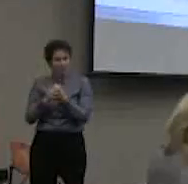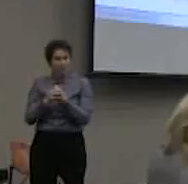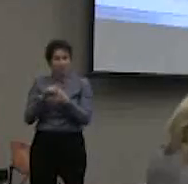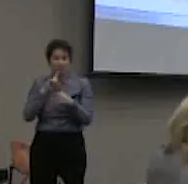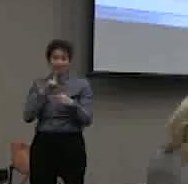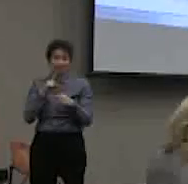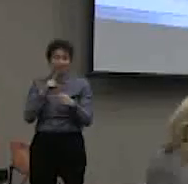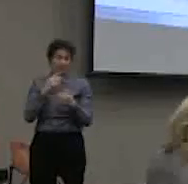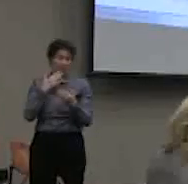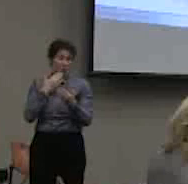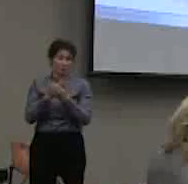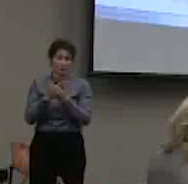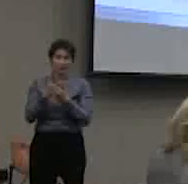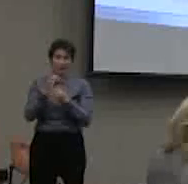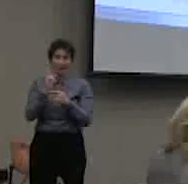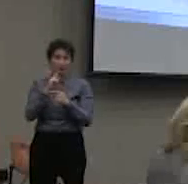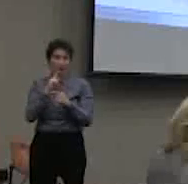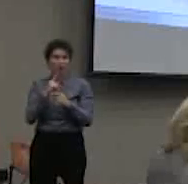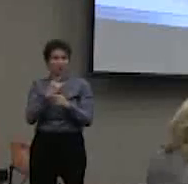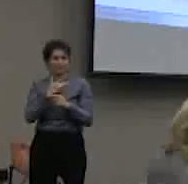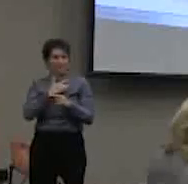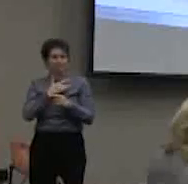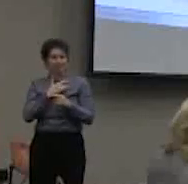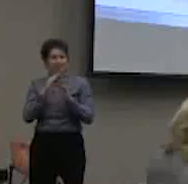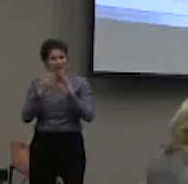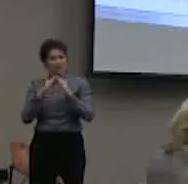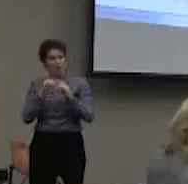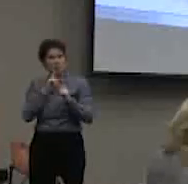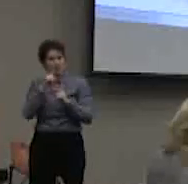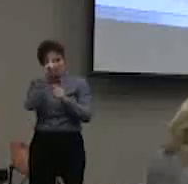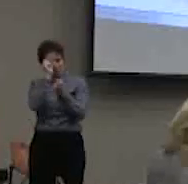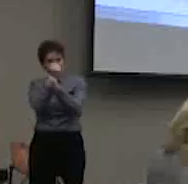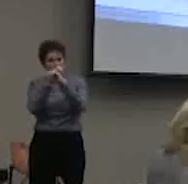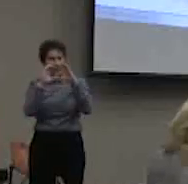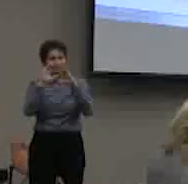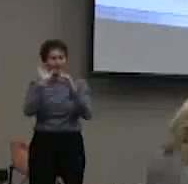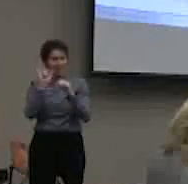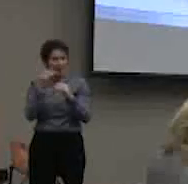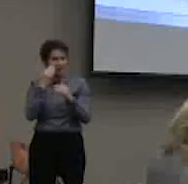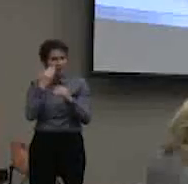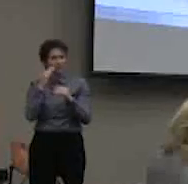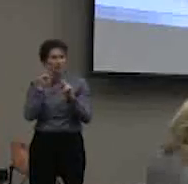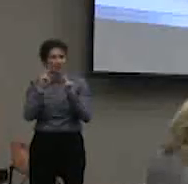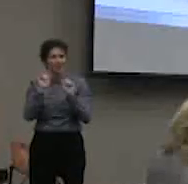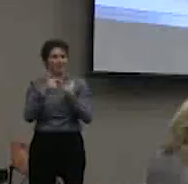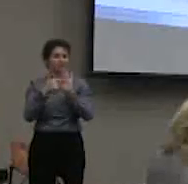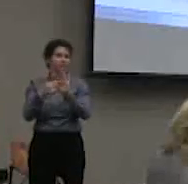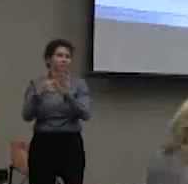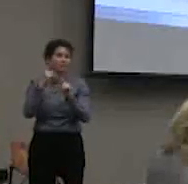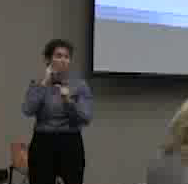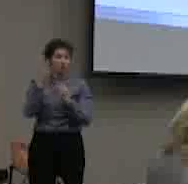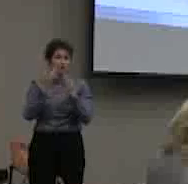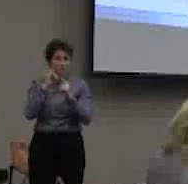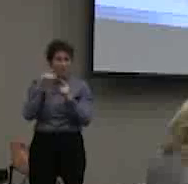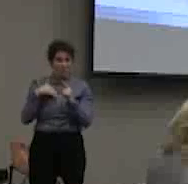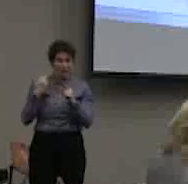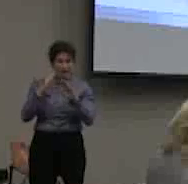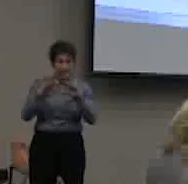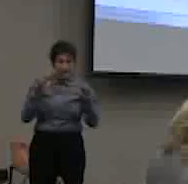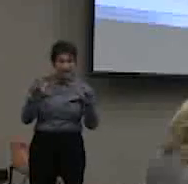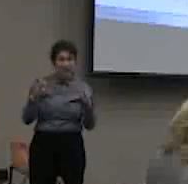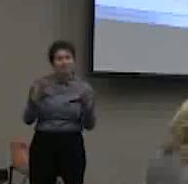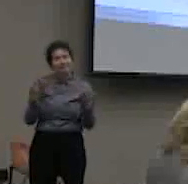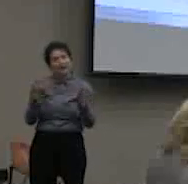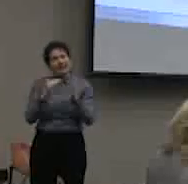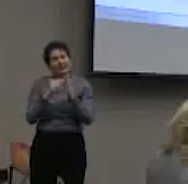good, warm feelings in the community. They believe in that vision, and people can point you to that for service for young kids. I think this is,